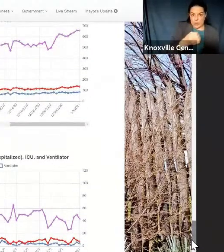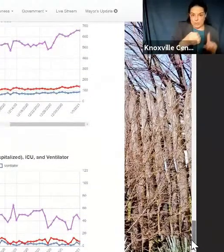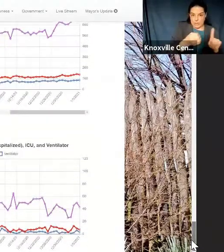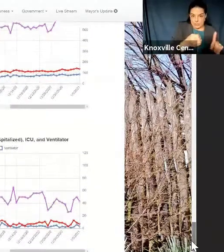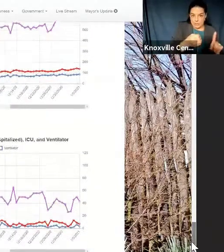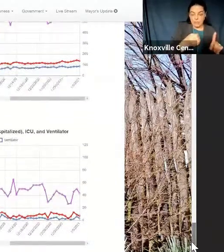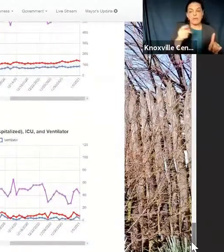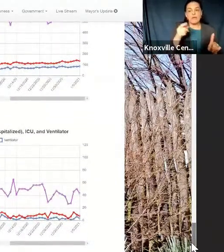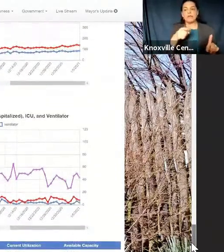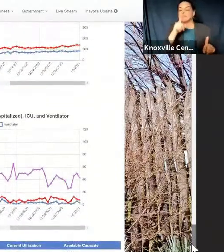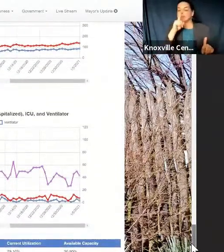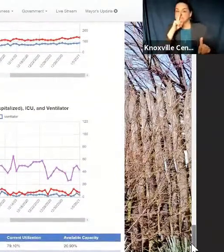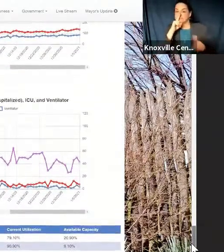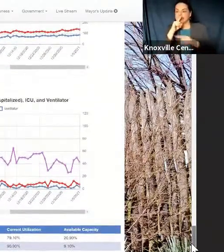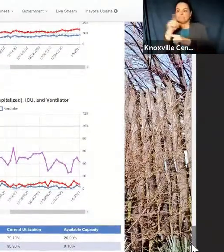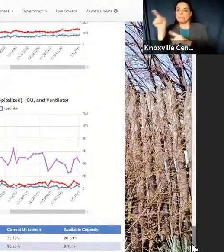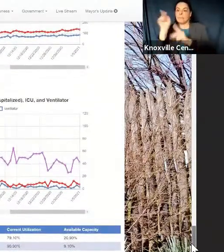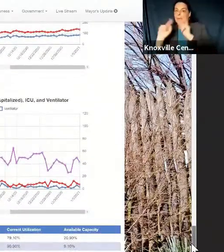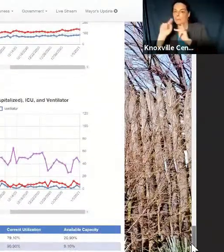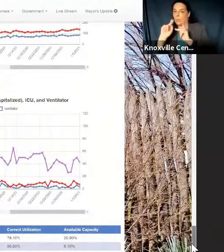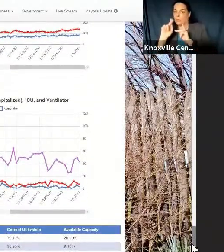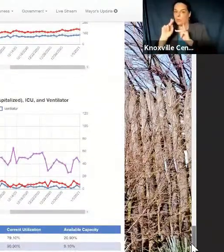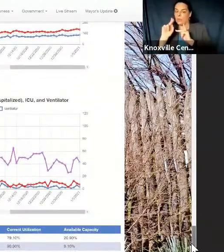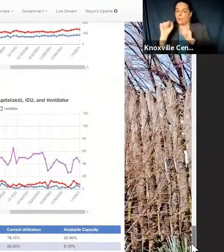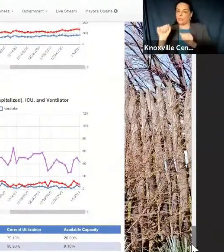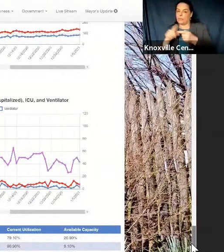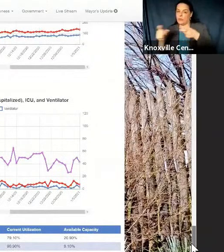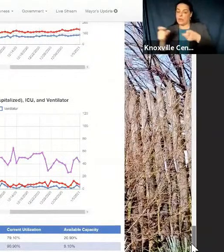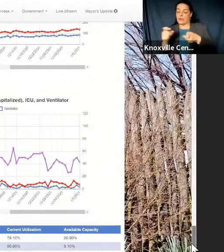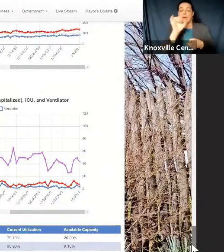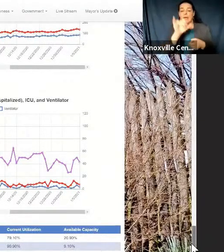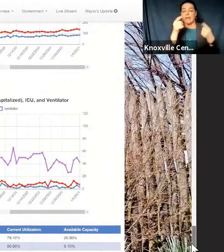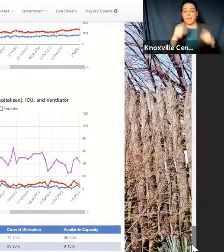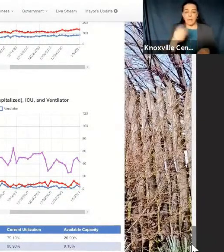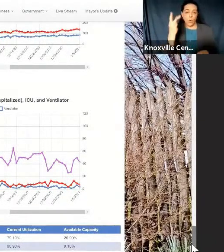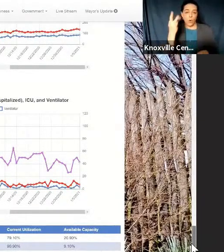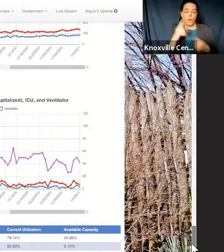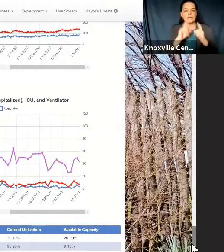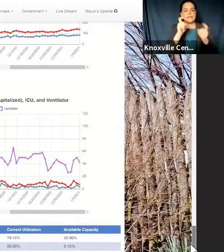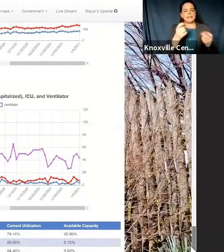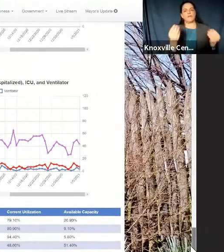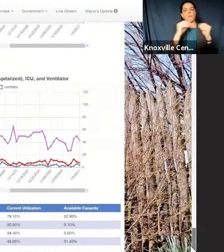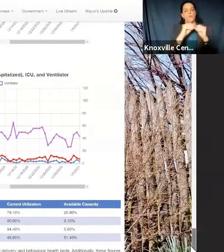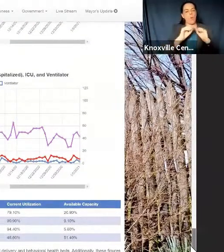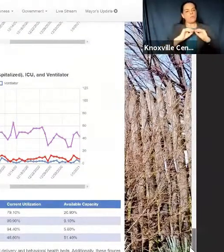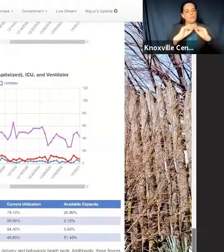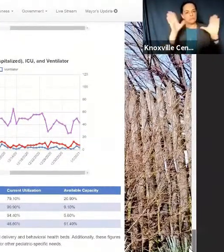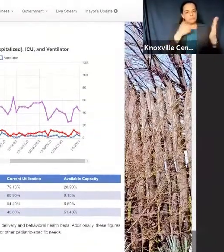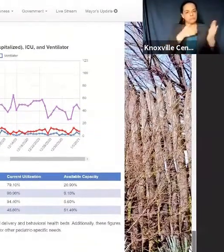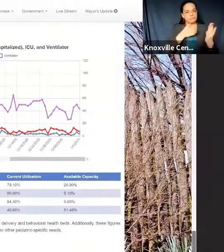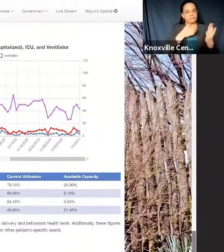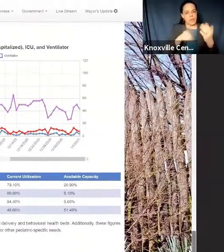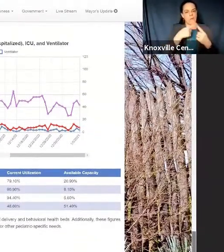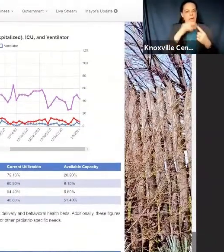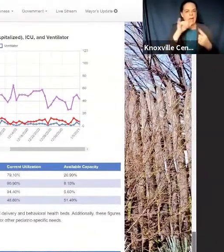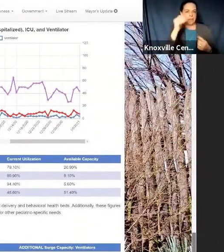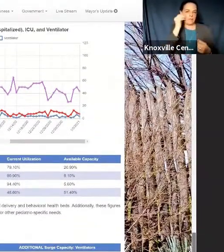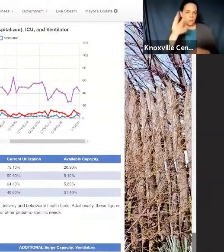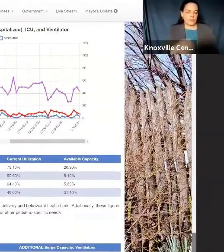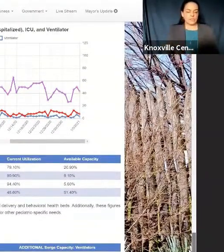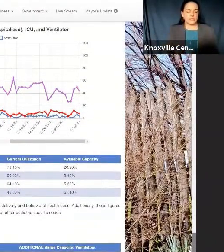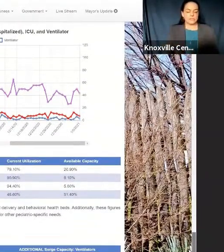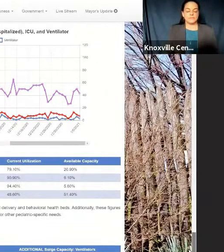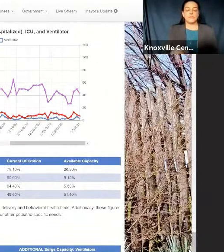imply the ability to staff these additional beds. And this was done in an effort to provide increased clarity on the data.